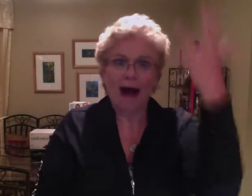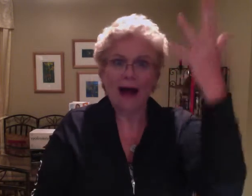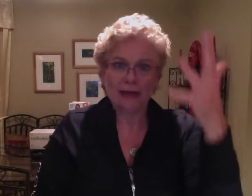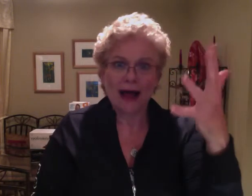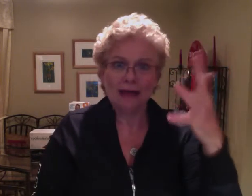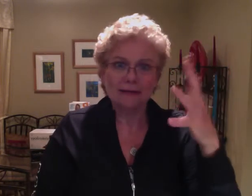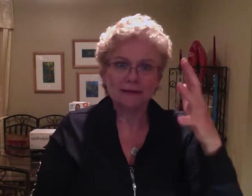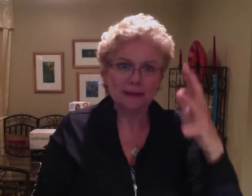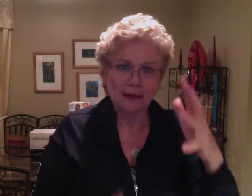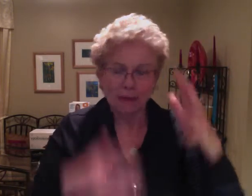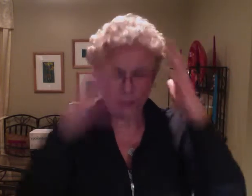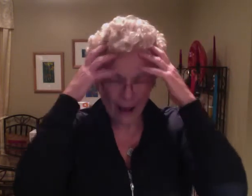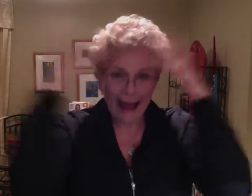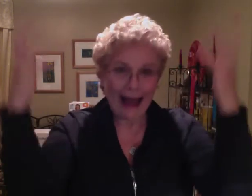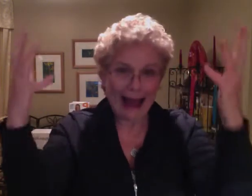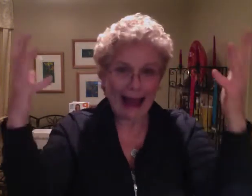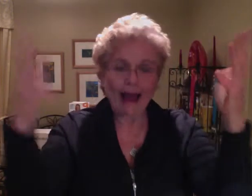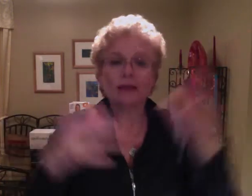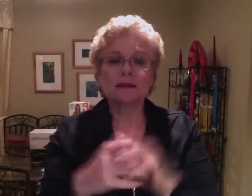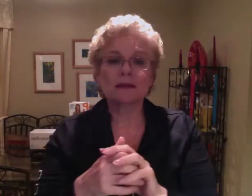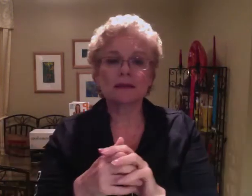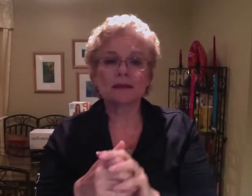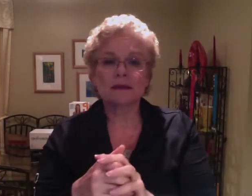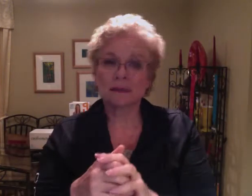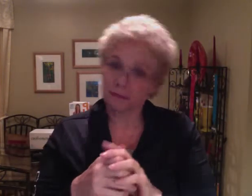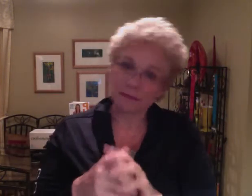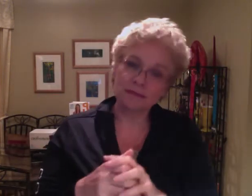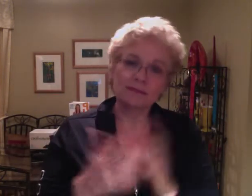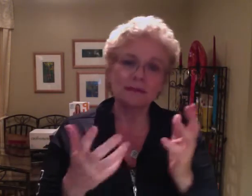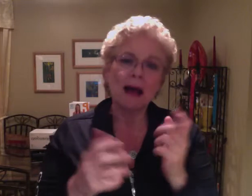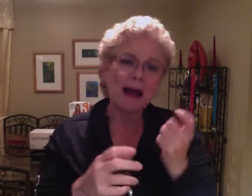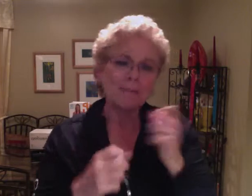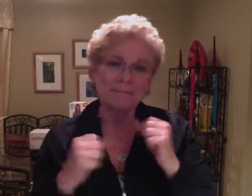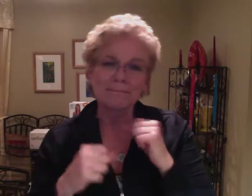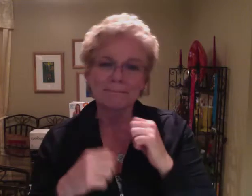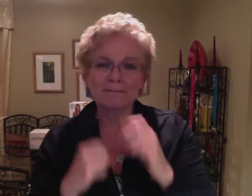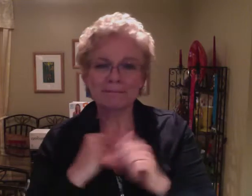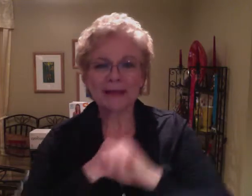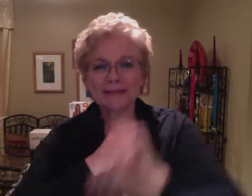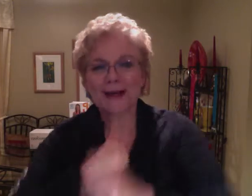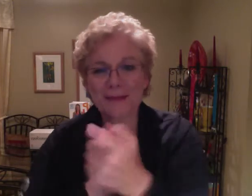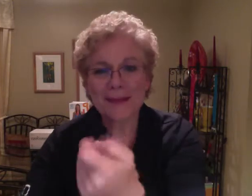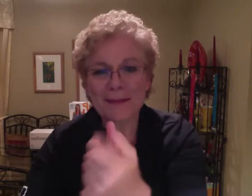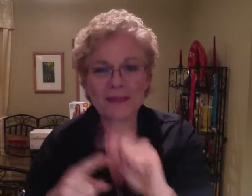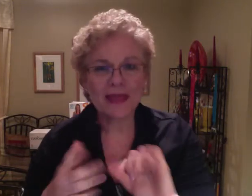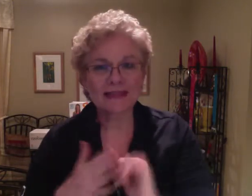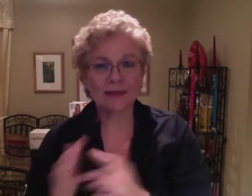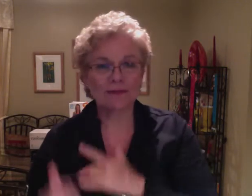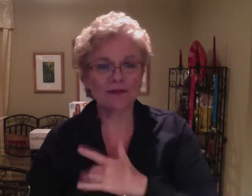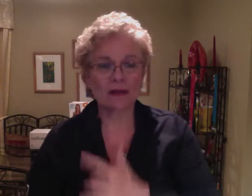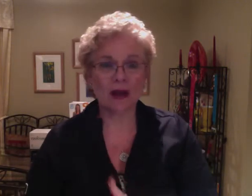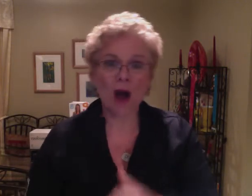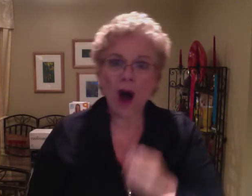flippin' frick. And basically that's how they react. That's a little over-exaggerated, but that's the way it feels. And they're going to go, oh my gosh,